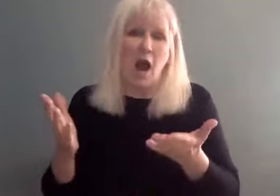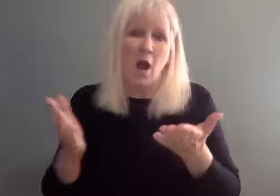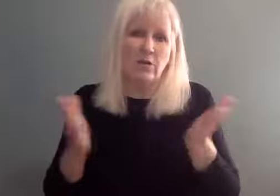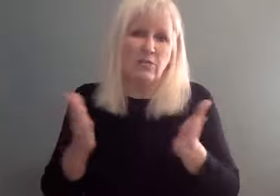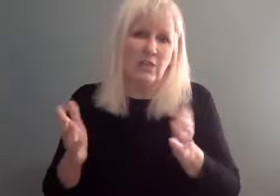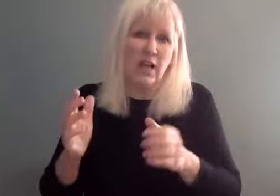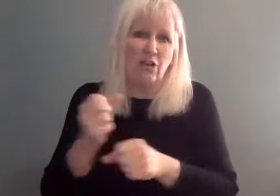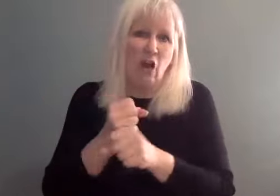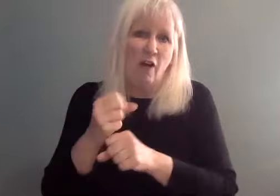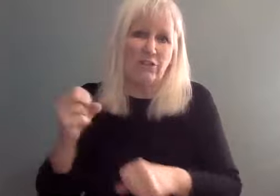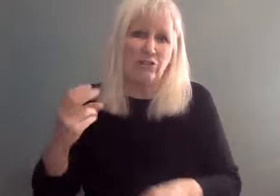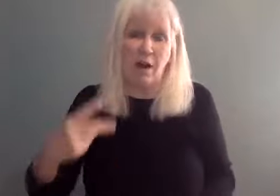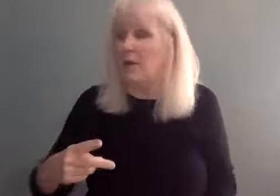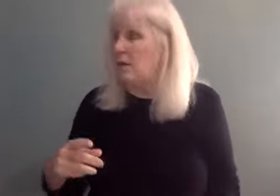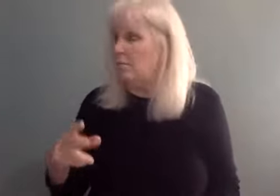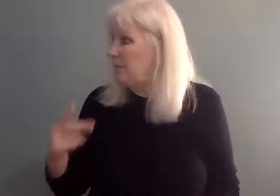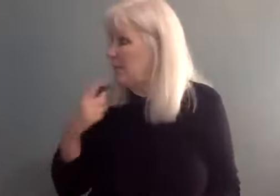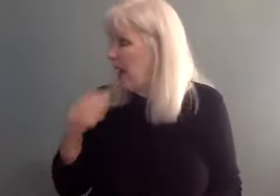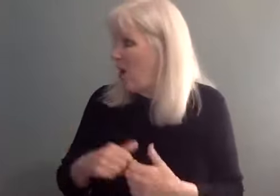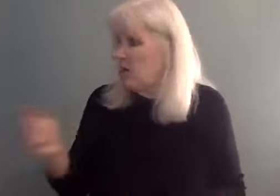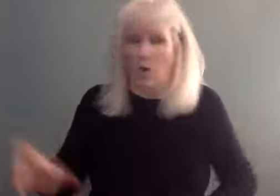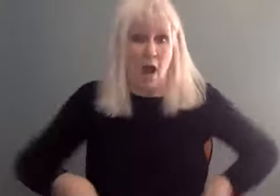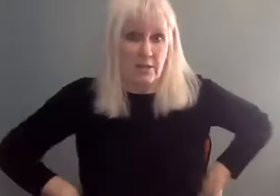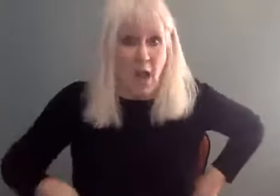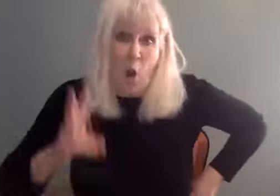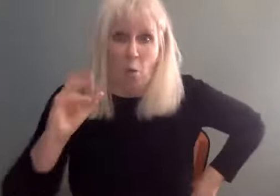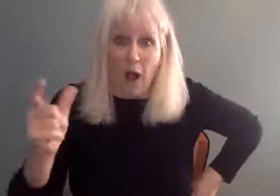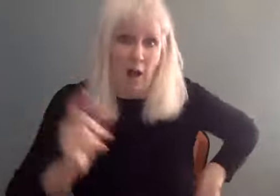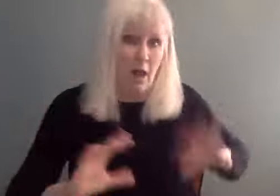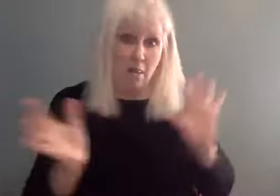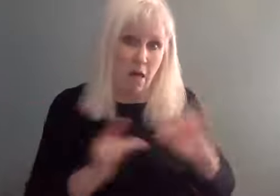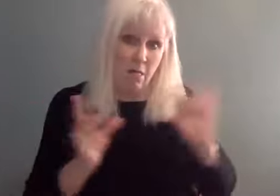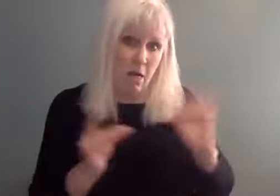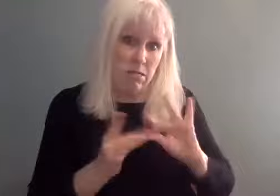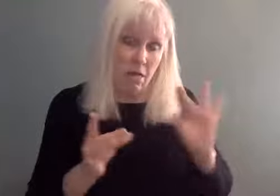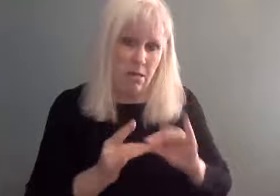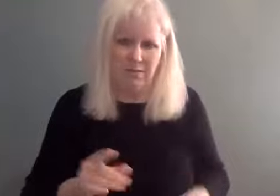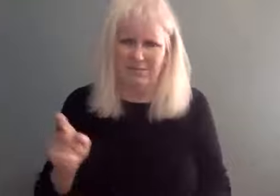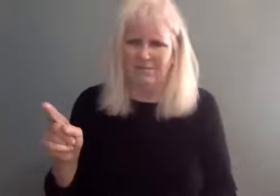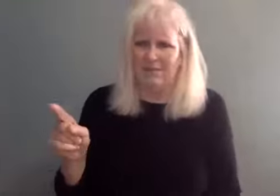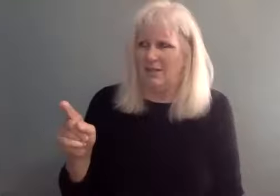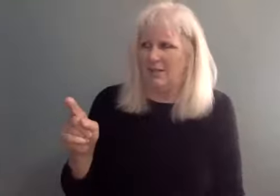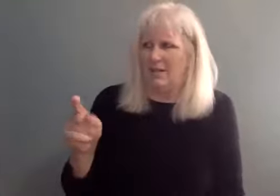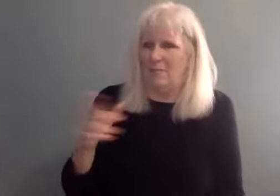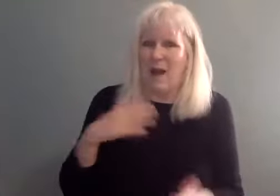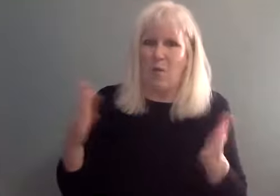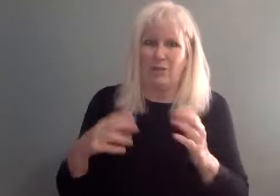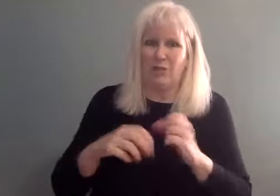say, how are you? And I'd tell them, they want to hear a sad story from a waitress. They want their eggs hot in the morning. That's what they